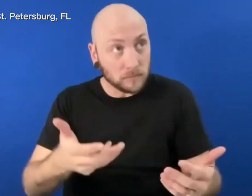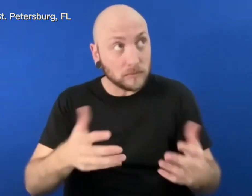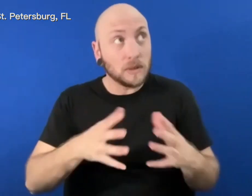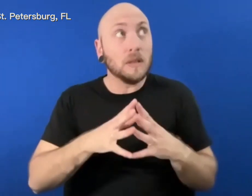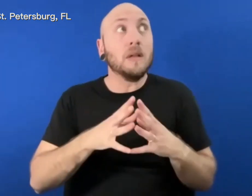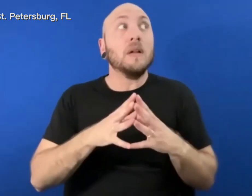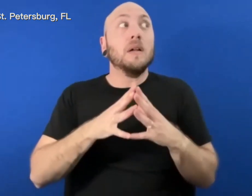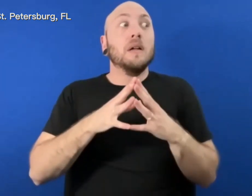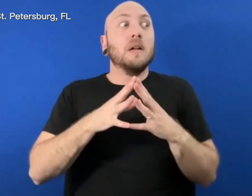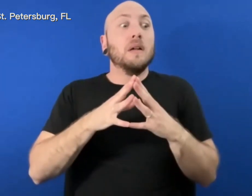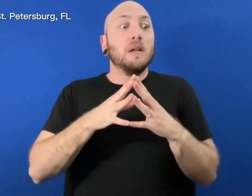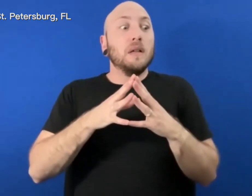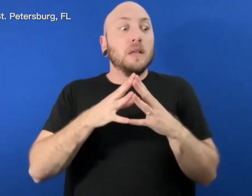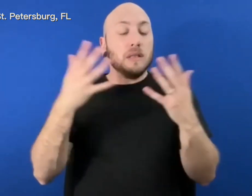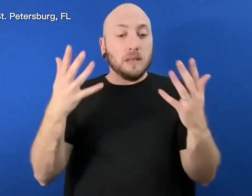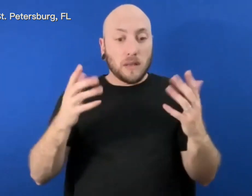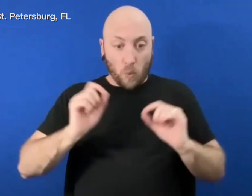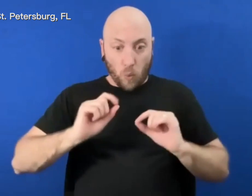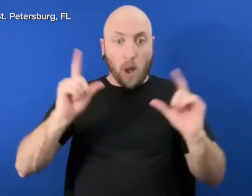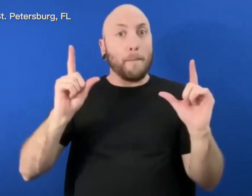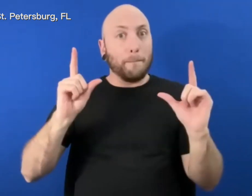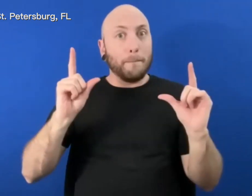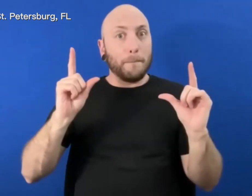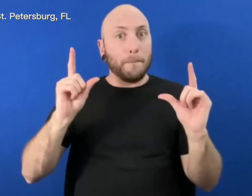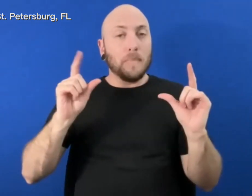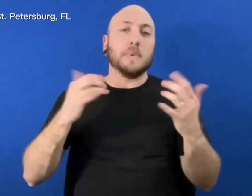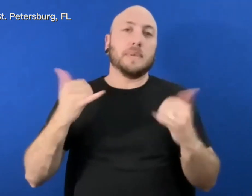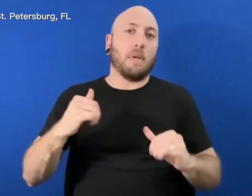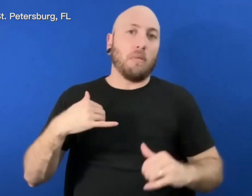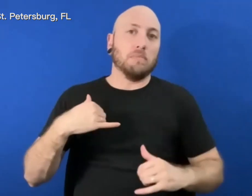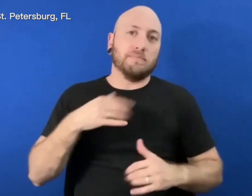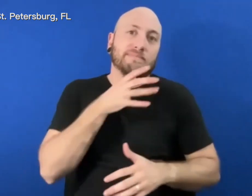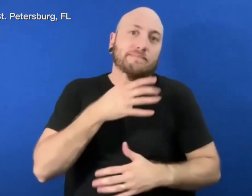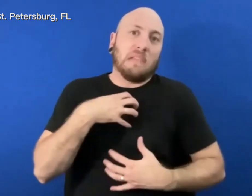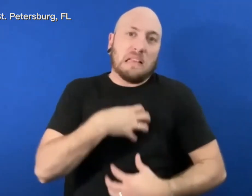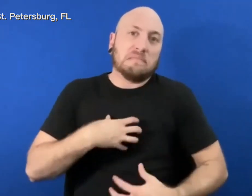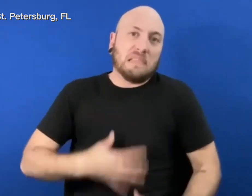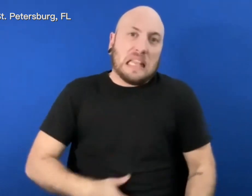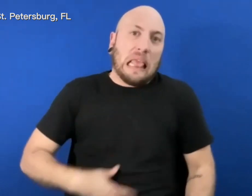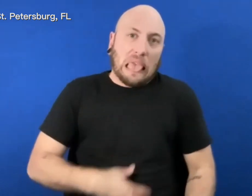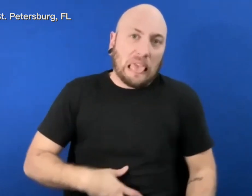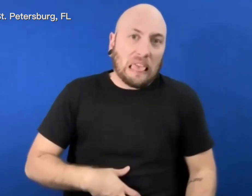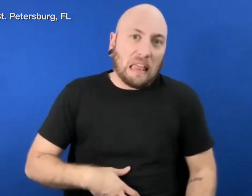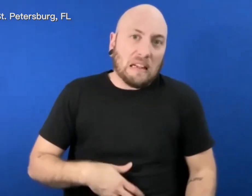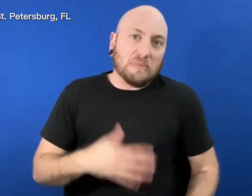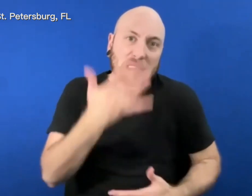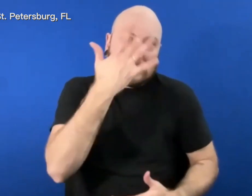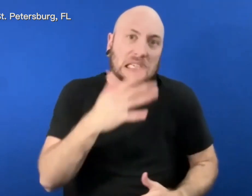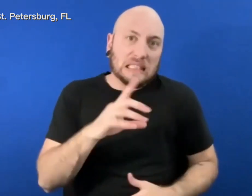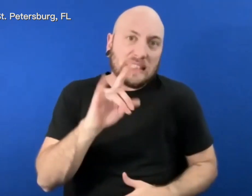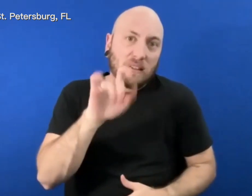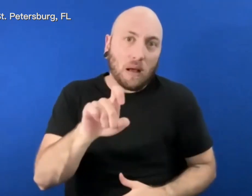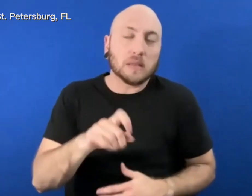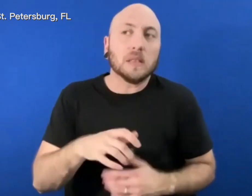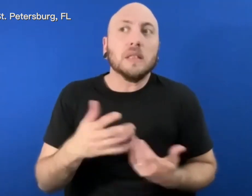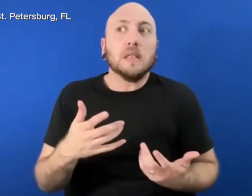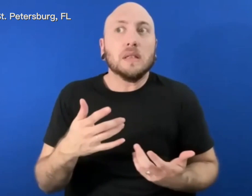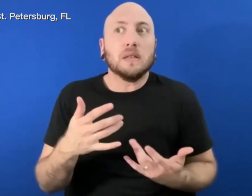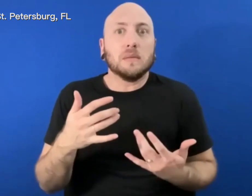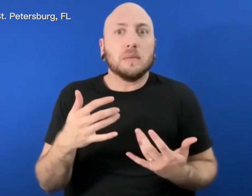felt, even though I was detoxing and stuff, I felt calm and I felt safe. I was actually happy to be in jail. I